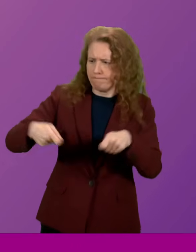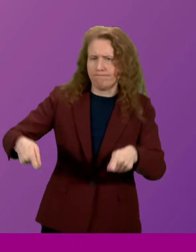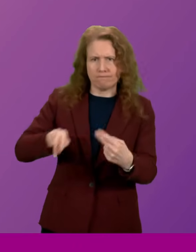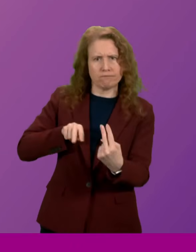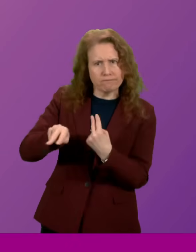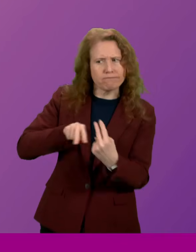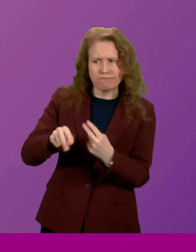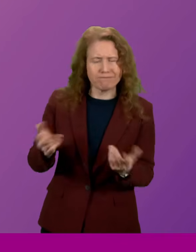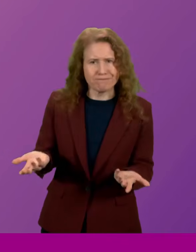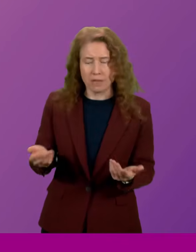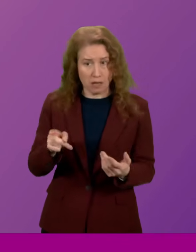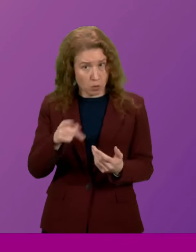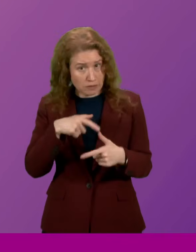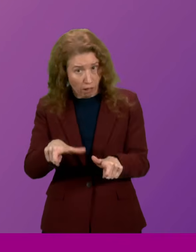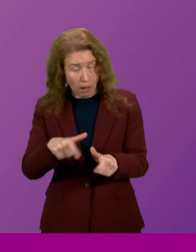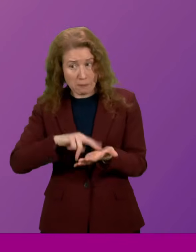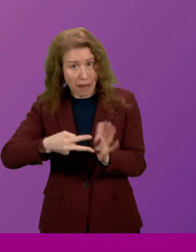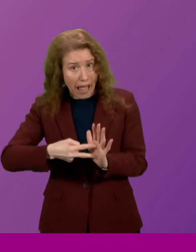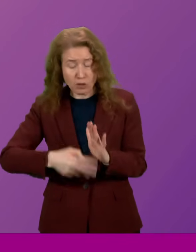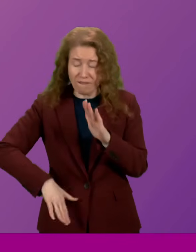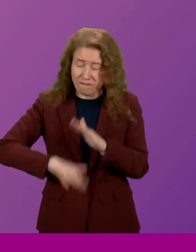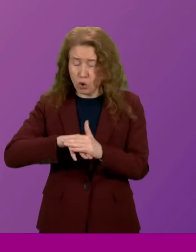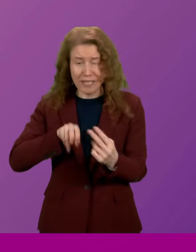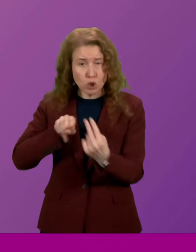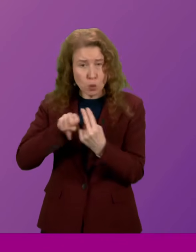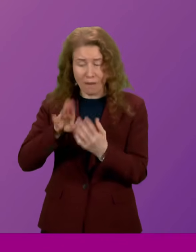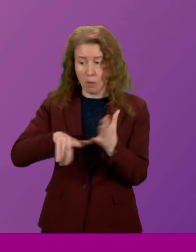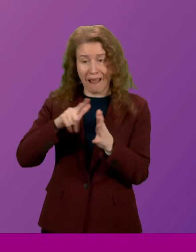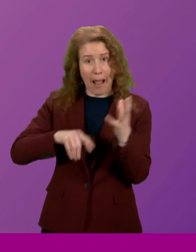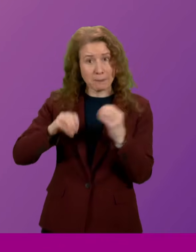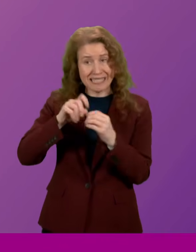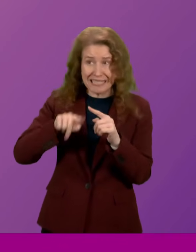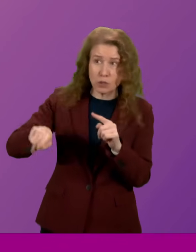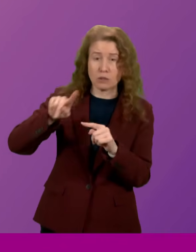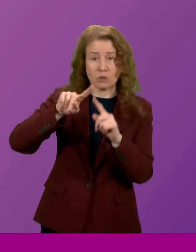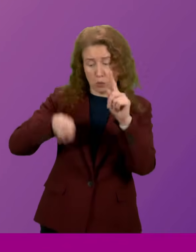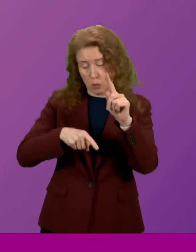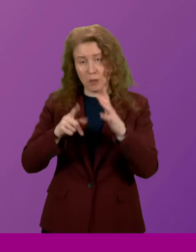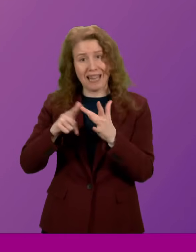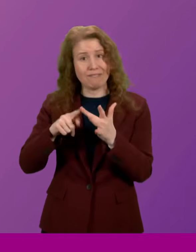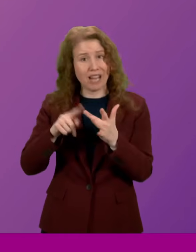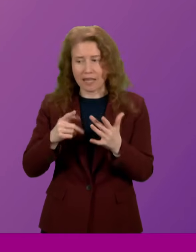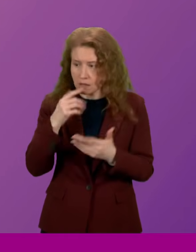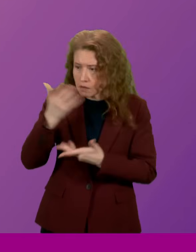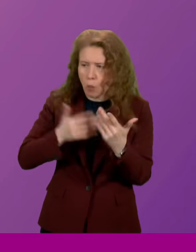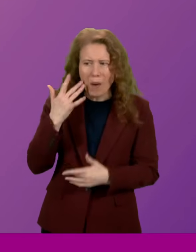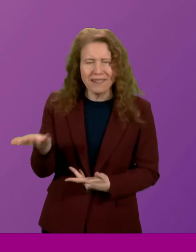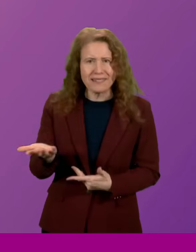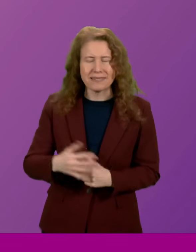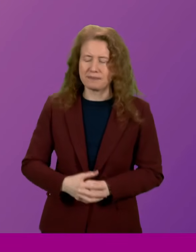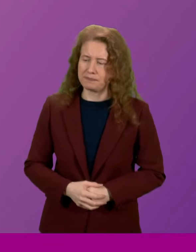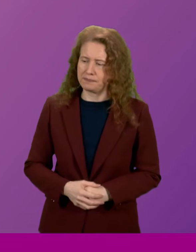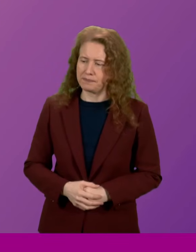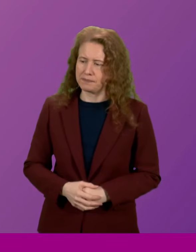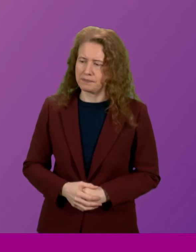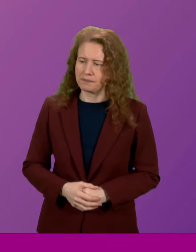SNP policy to fully dual the A96 from Aberdeen to Inverness? And if it is, will he tell us when? First